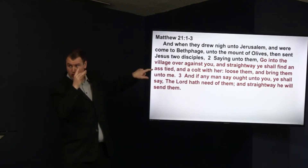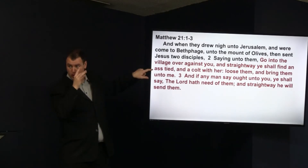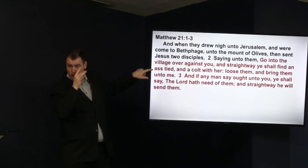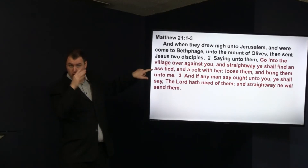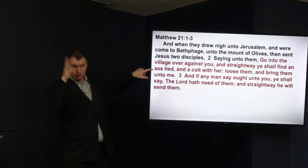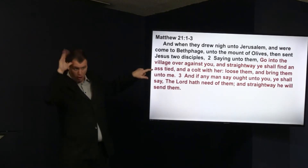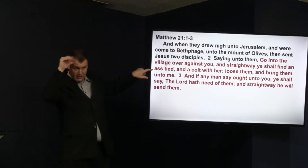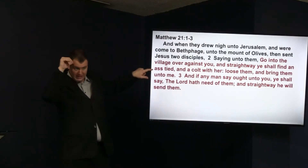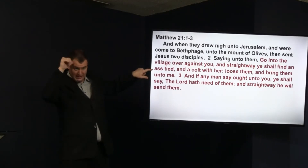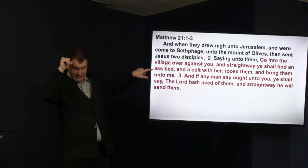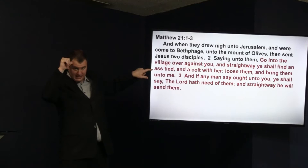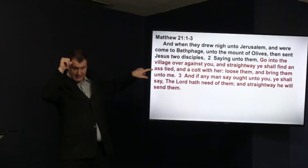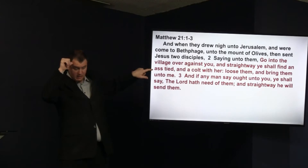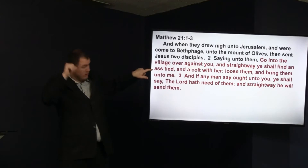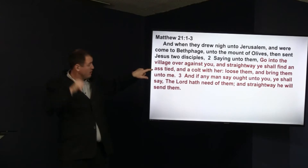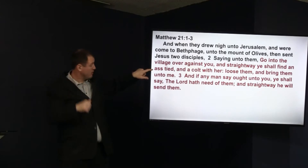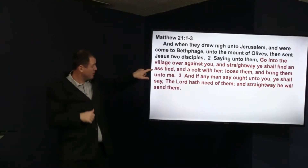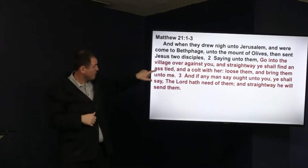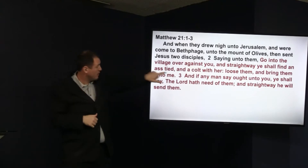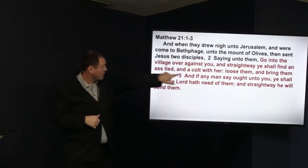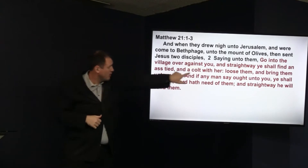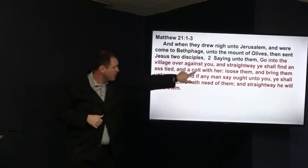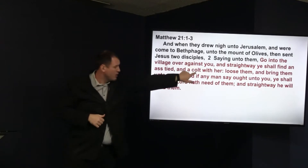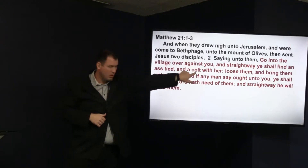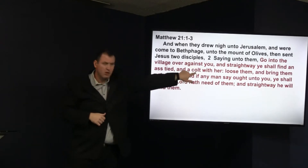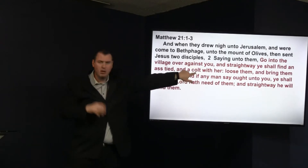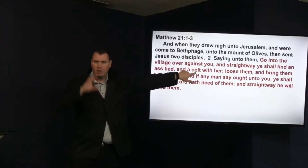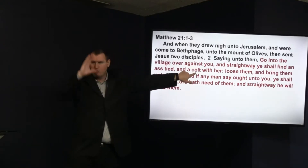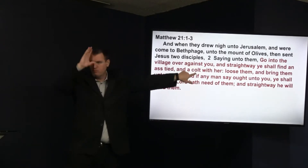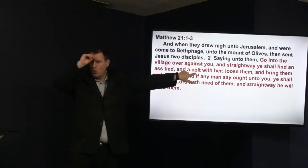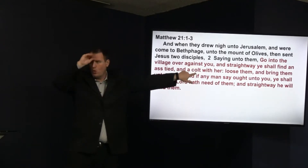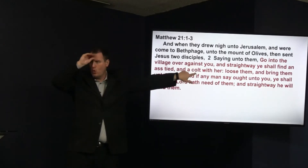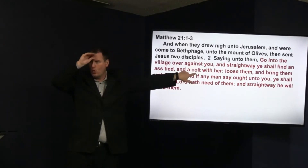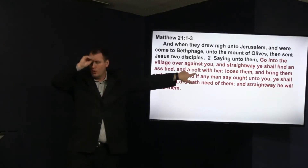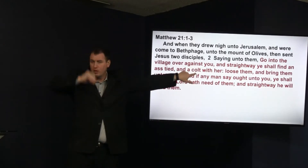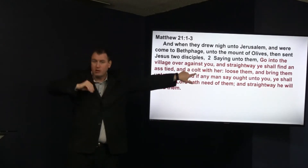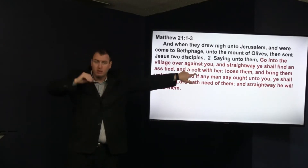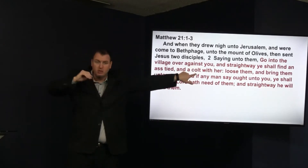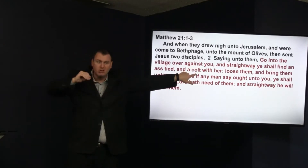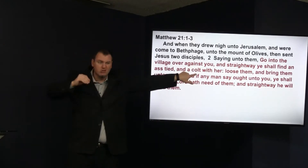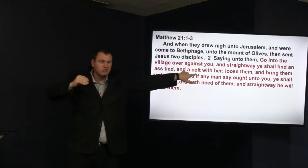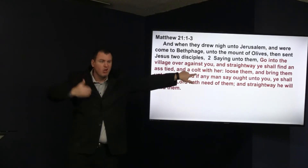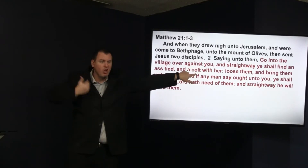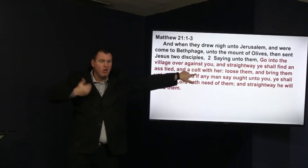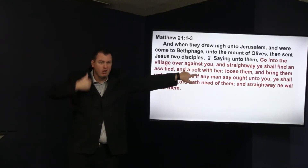a mother donkey and a boy,